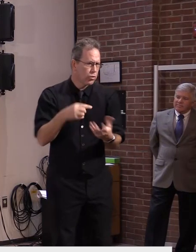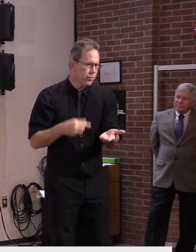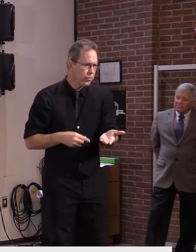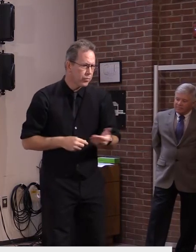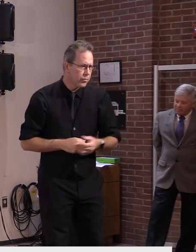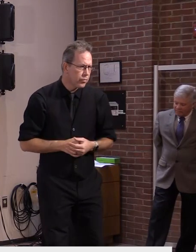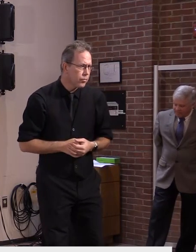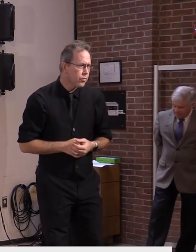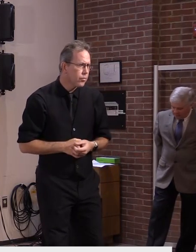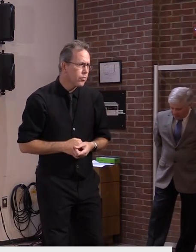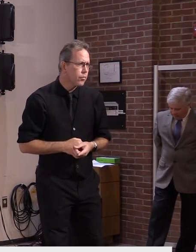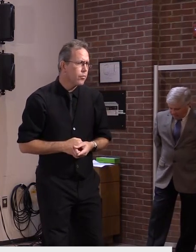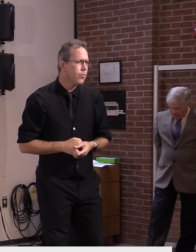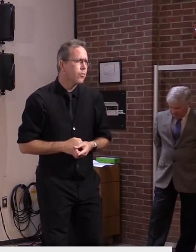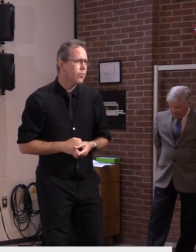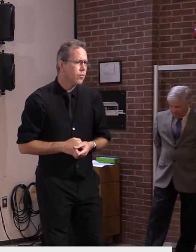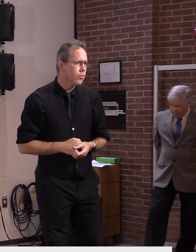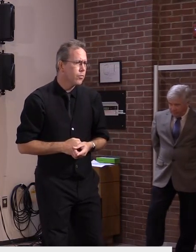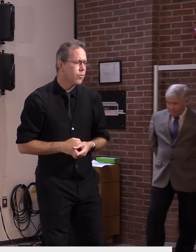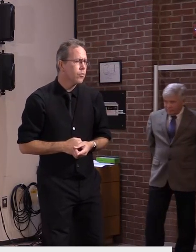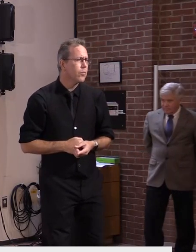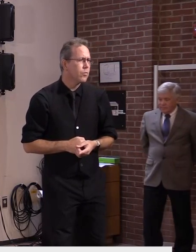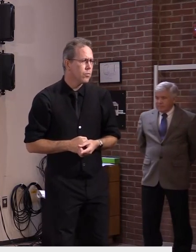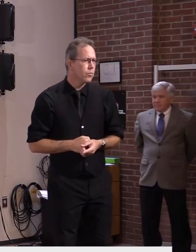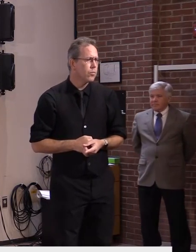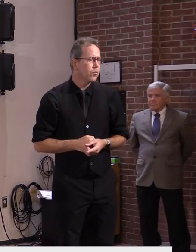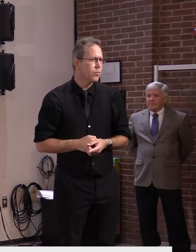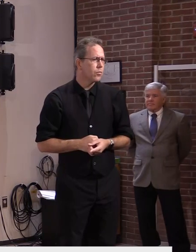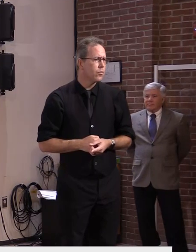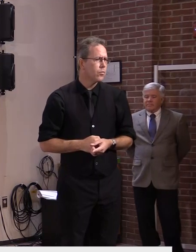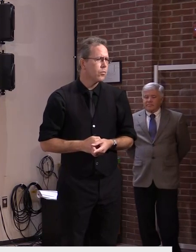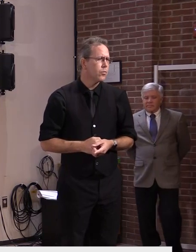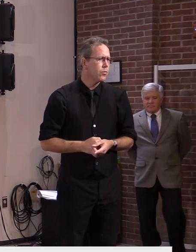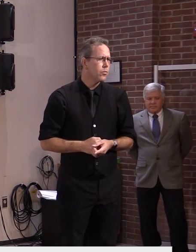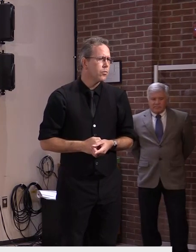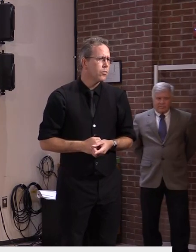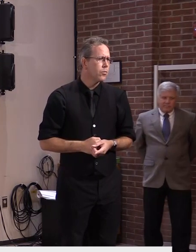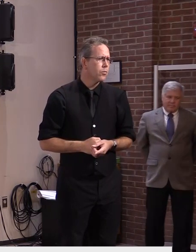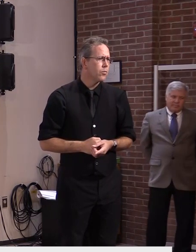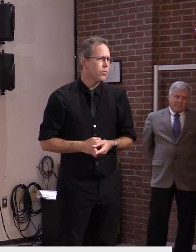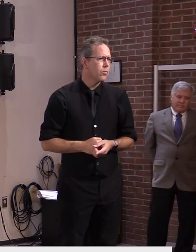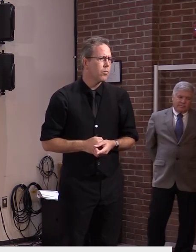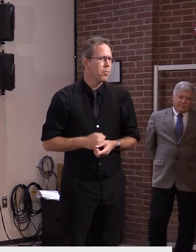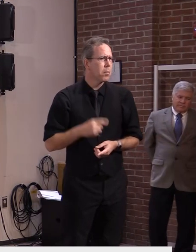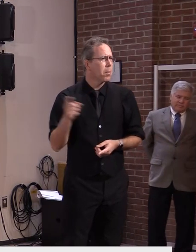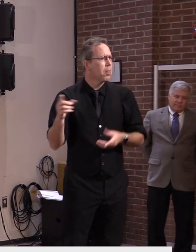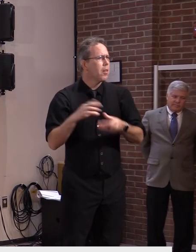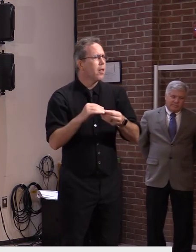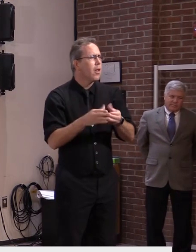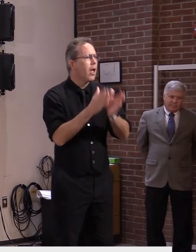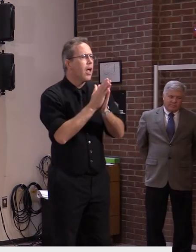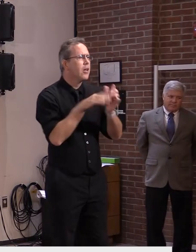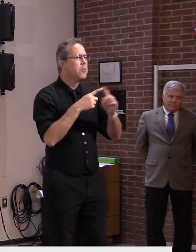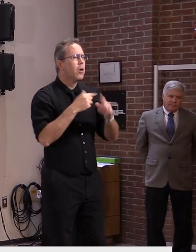given essentially the answer of we're working on it when you asked about the border, or somebody asked about the border.